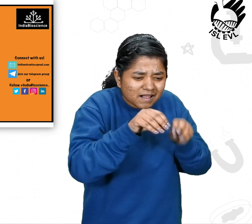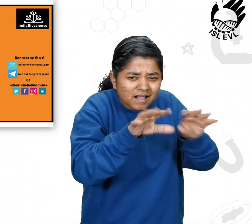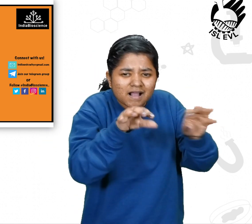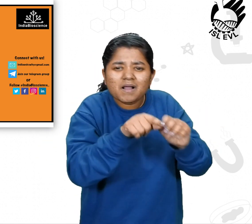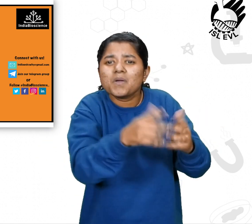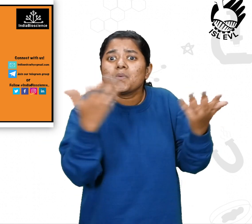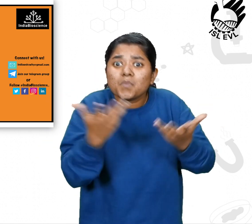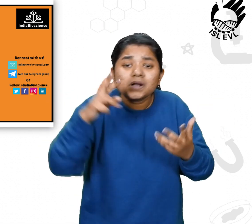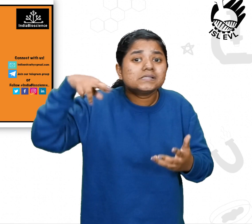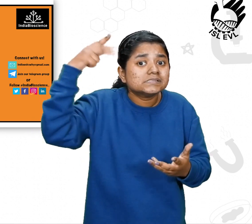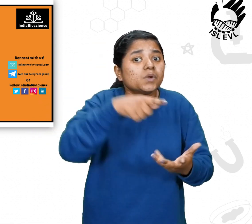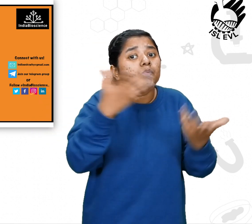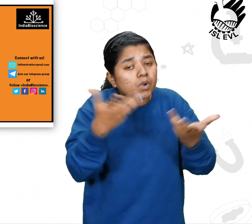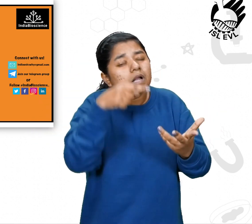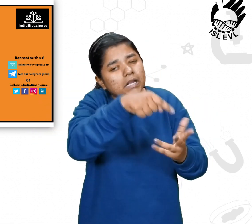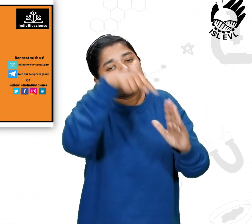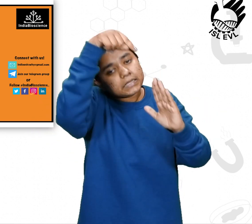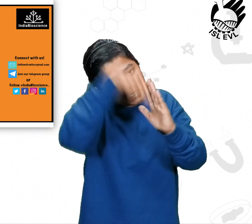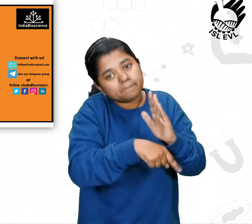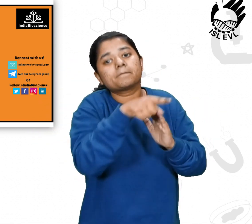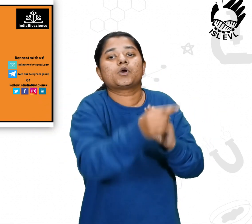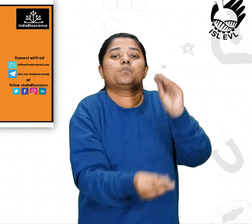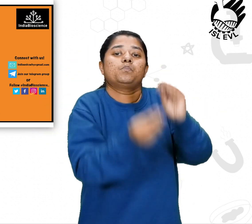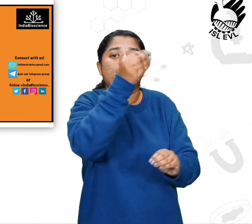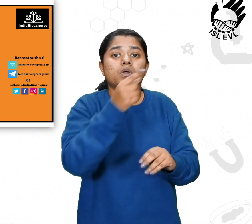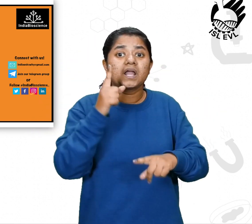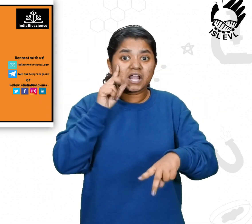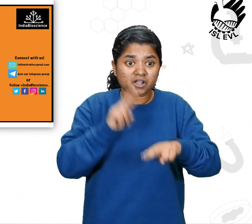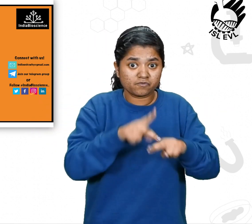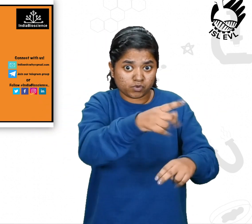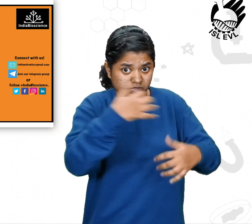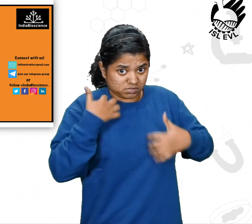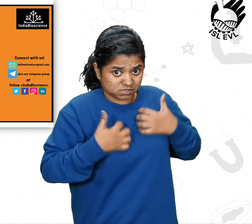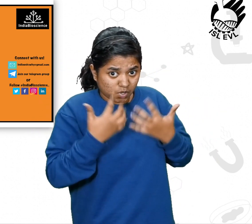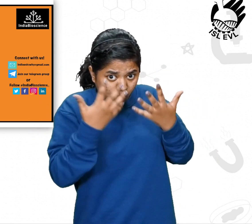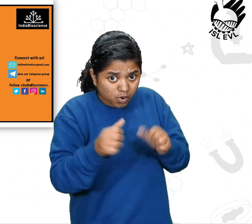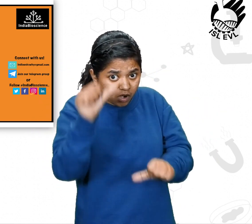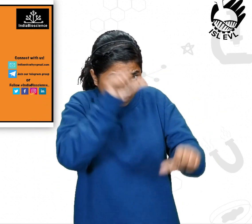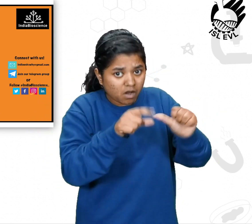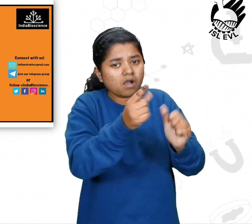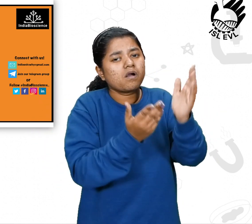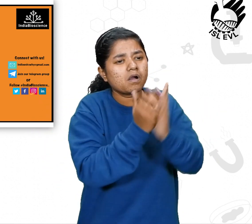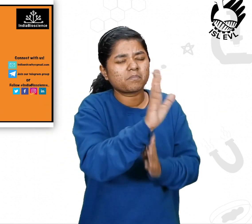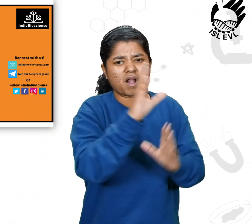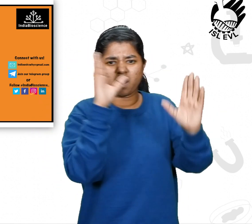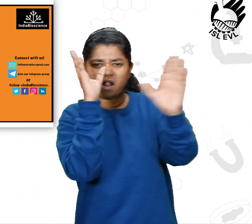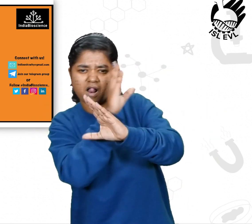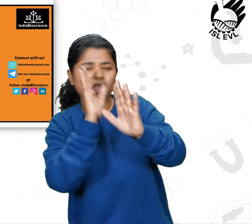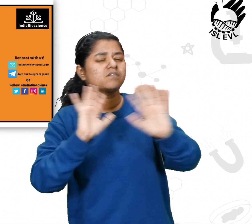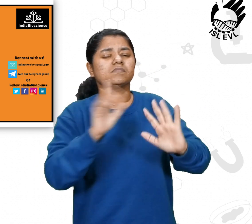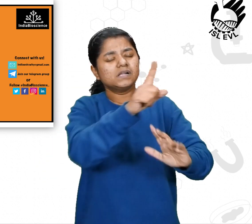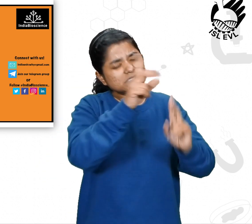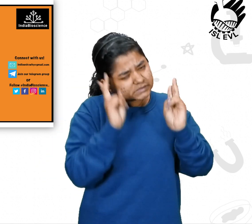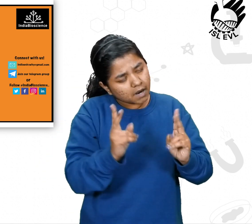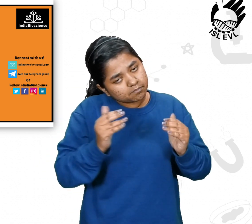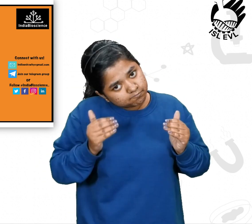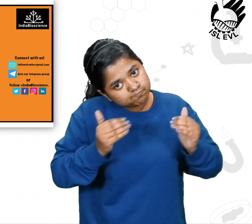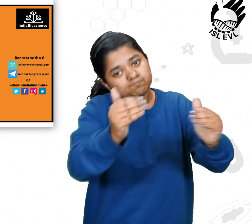you are truly passionate about science and if you think that you also want a career in science, go for it. And don't hesitate.